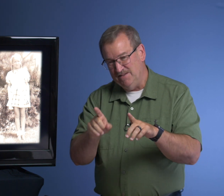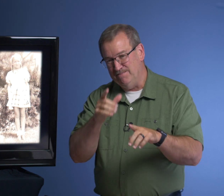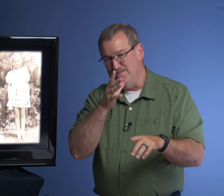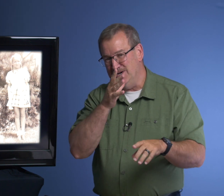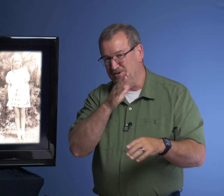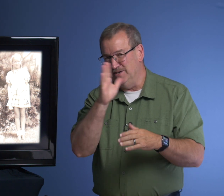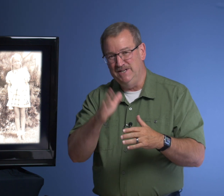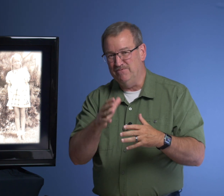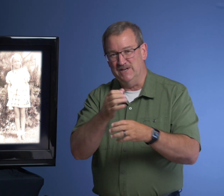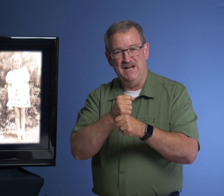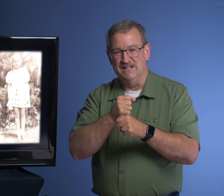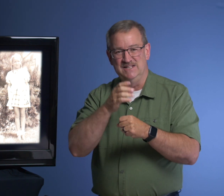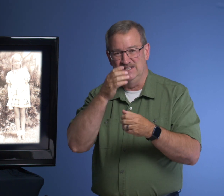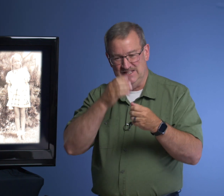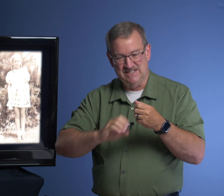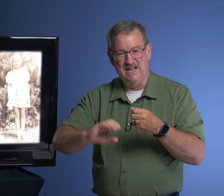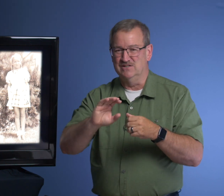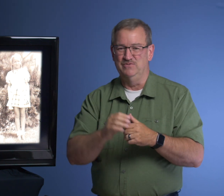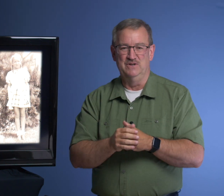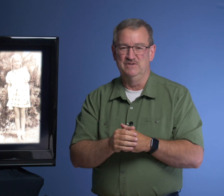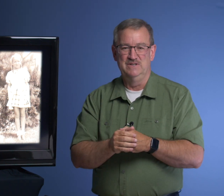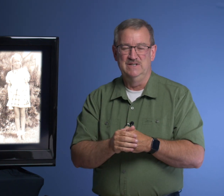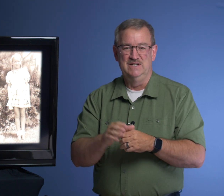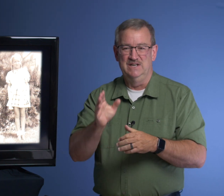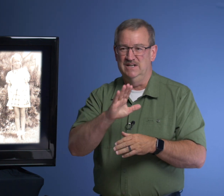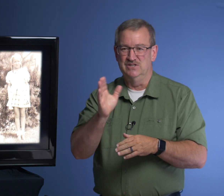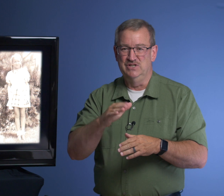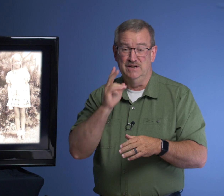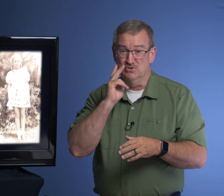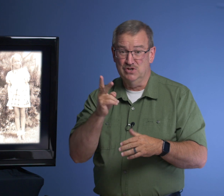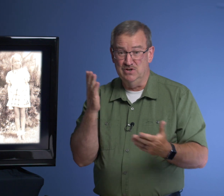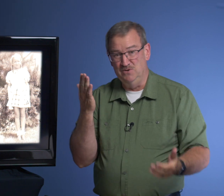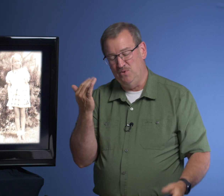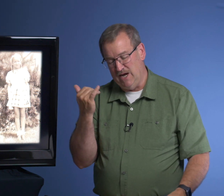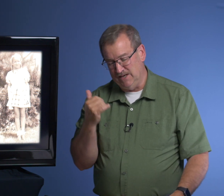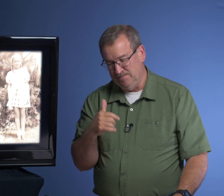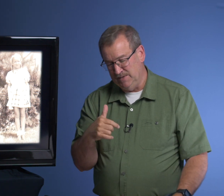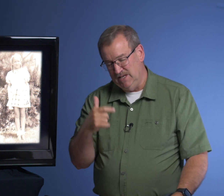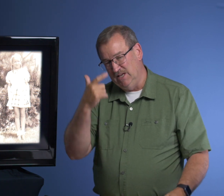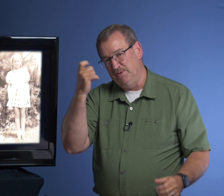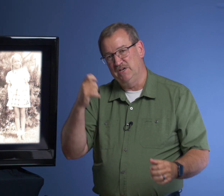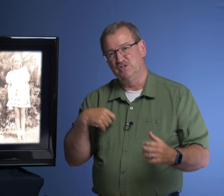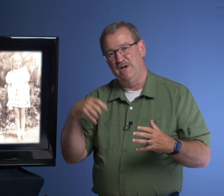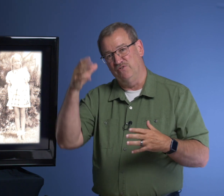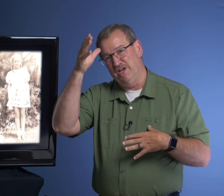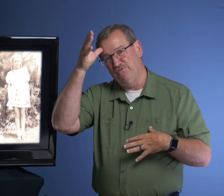My mother never got the saxophone. She never saw it. Why? Because my